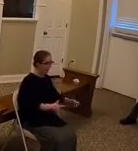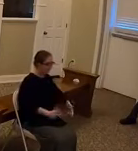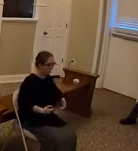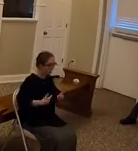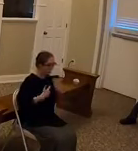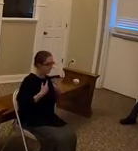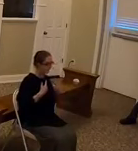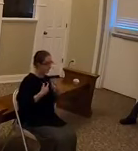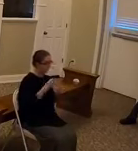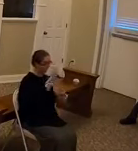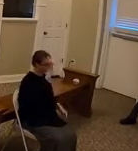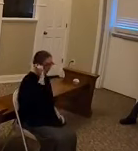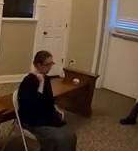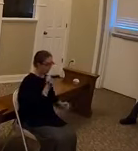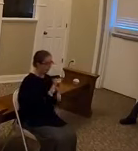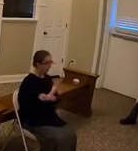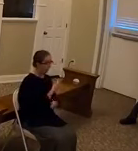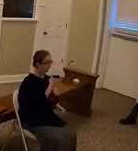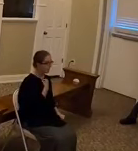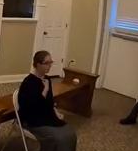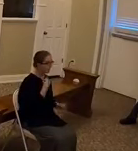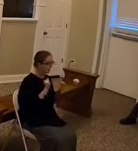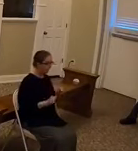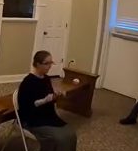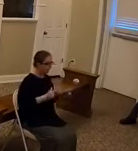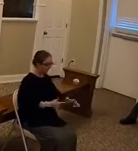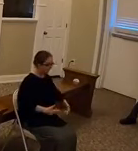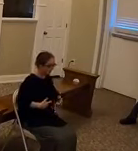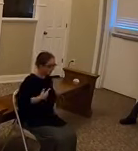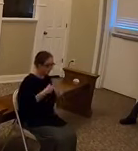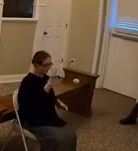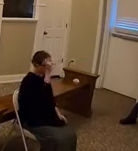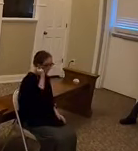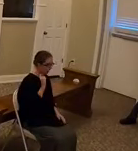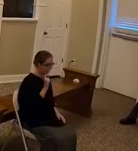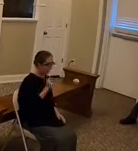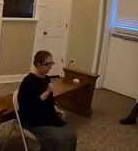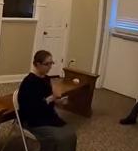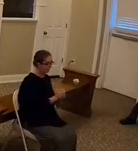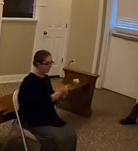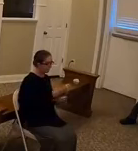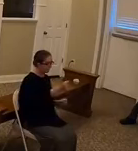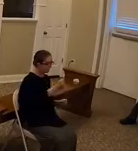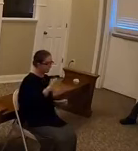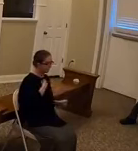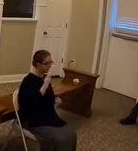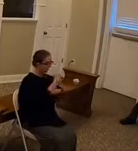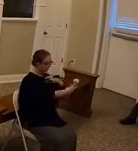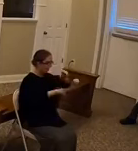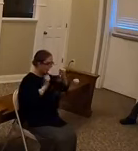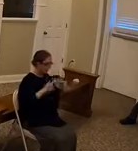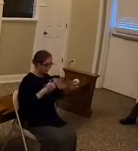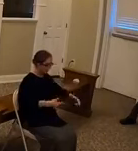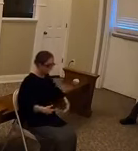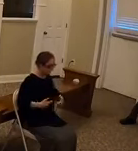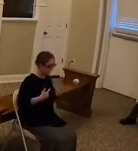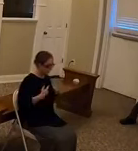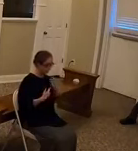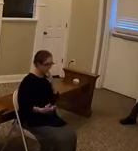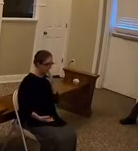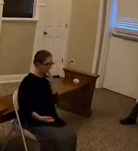it. Hallelujah. And because he loves me, I can live it. And because he separated me from the world, I can live it.